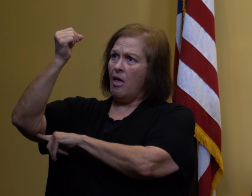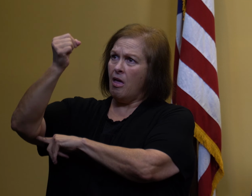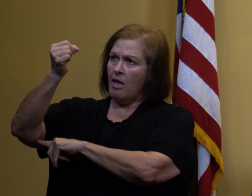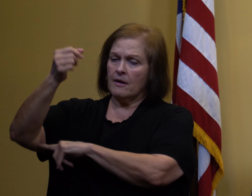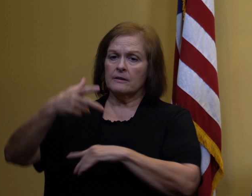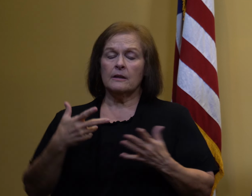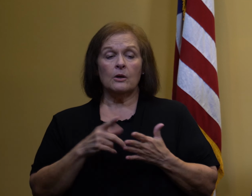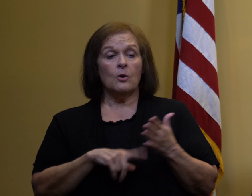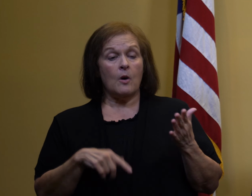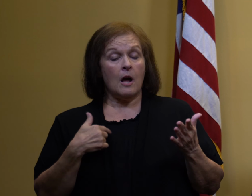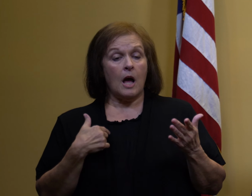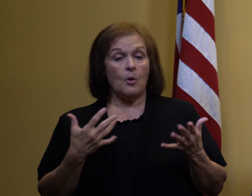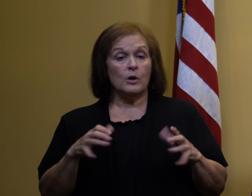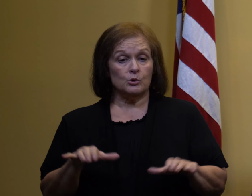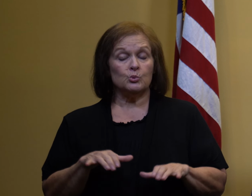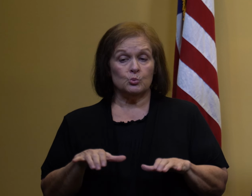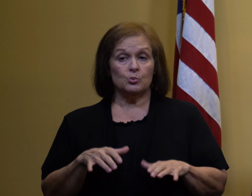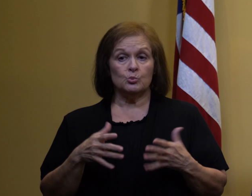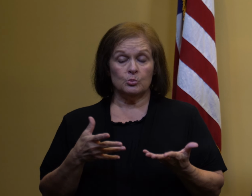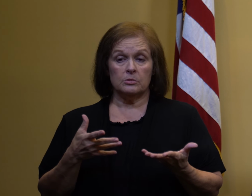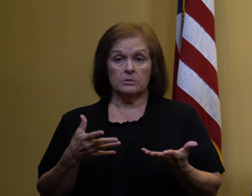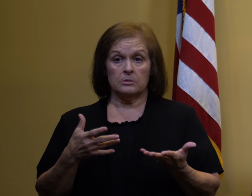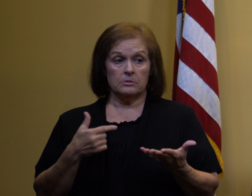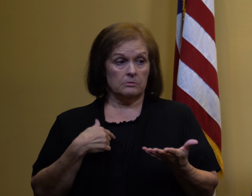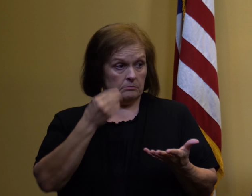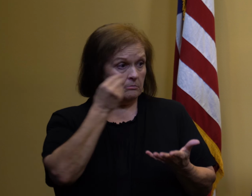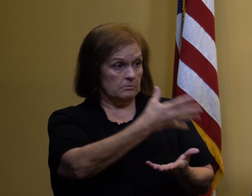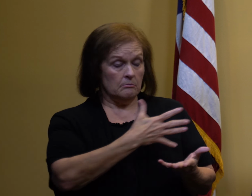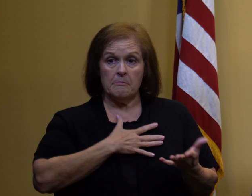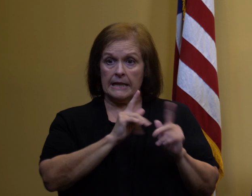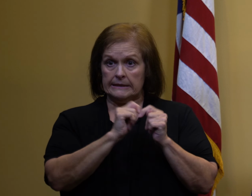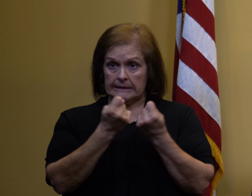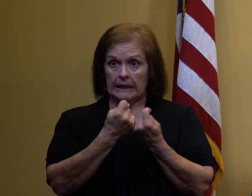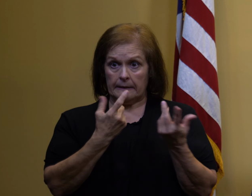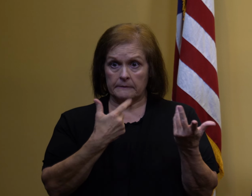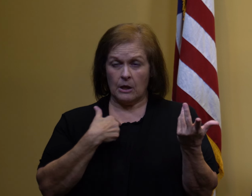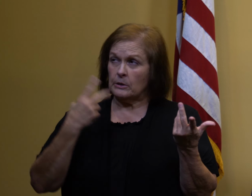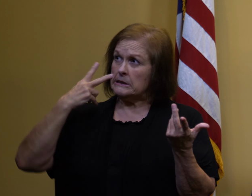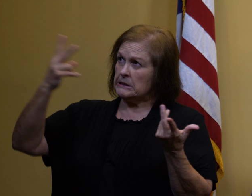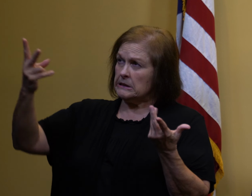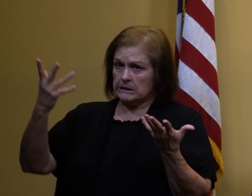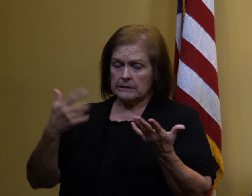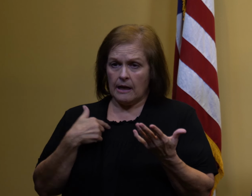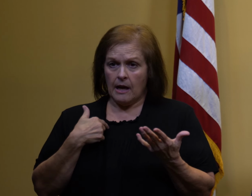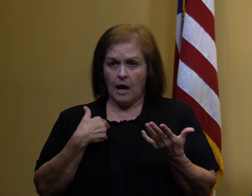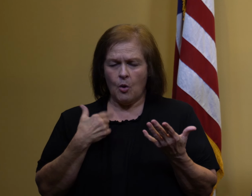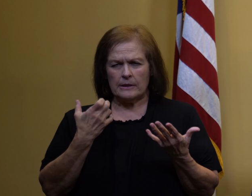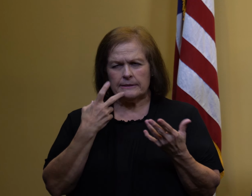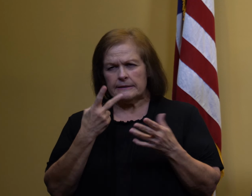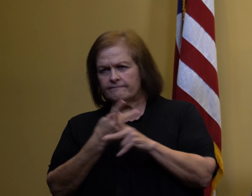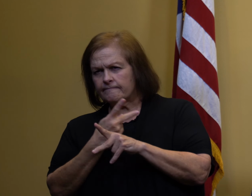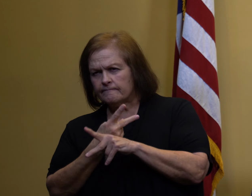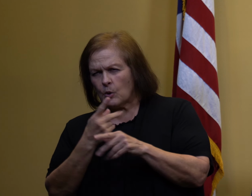I want to do is put my team on it, even get my eyes on it, to even have some sense of what